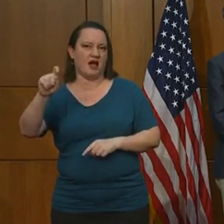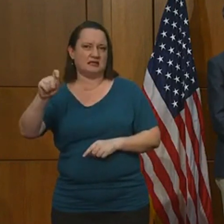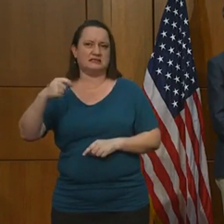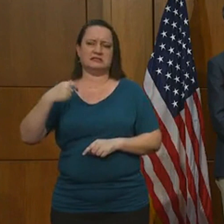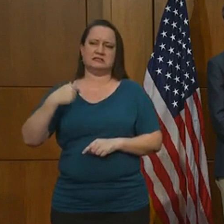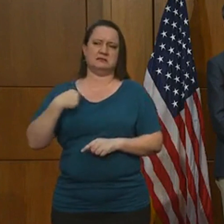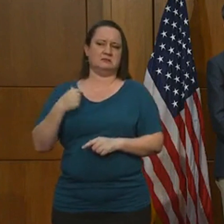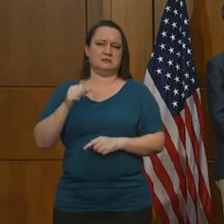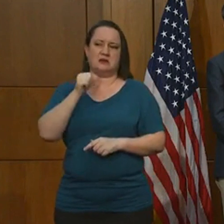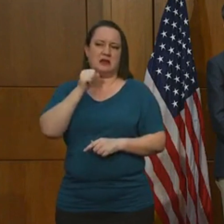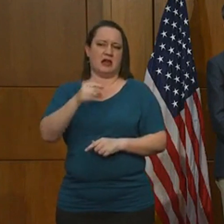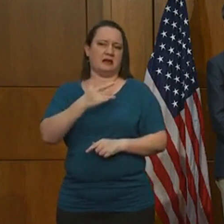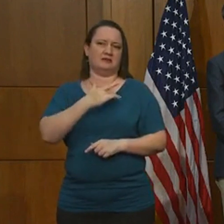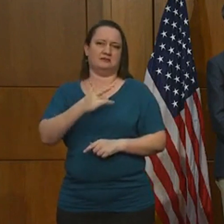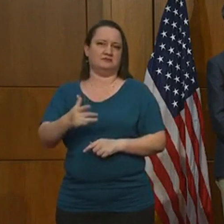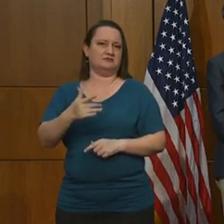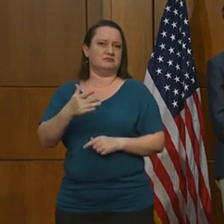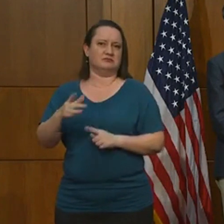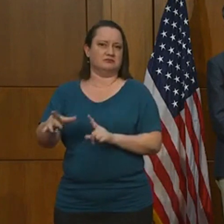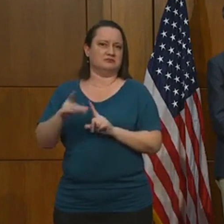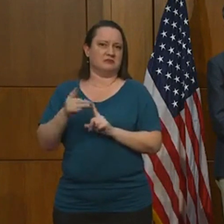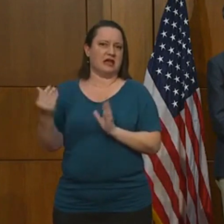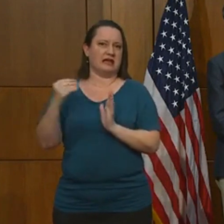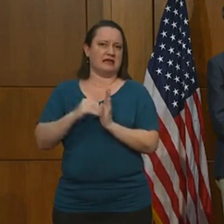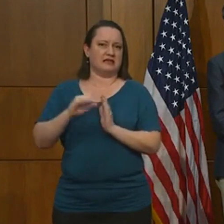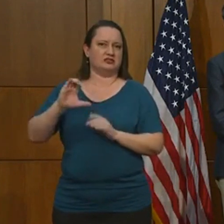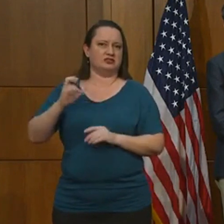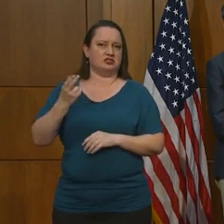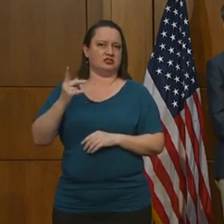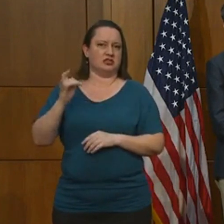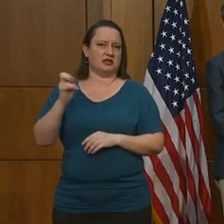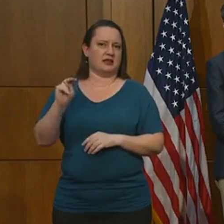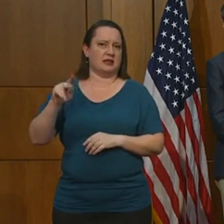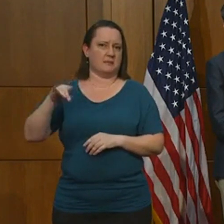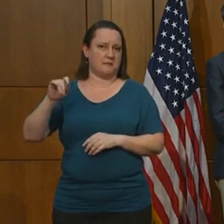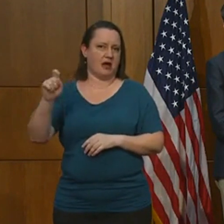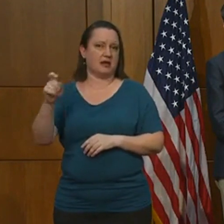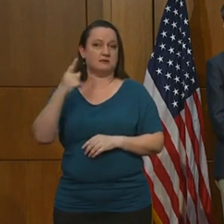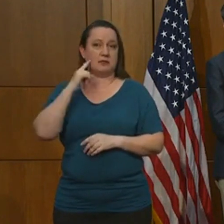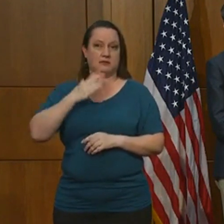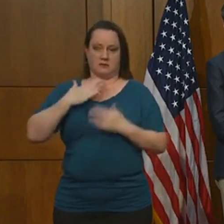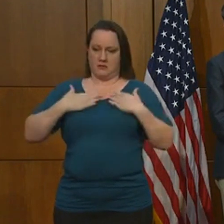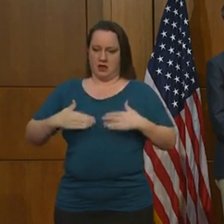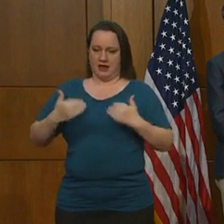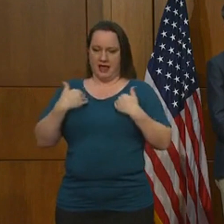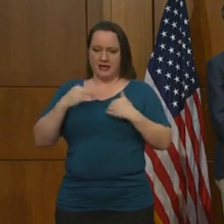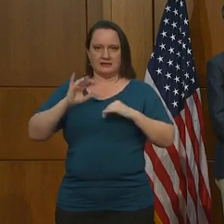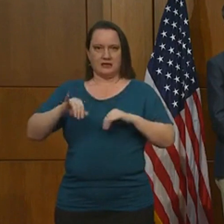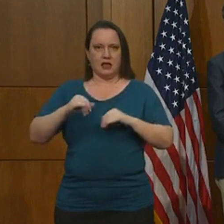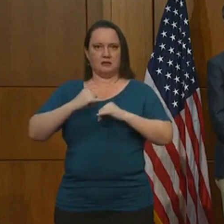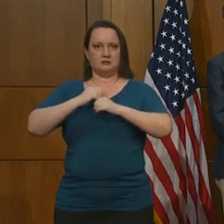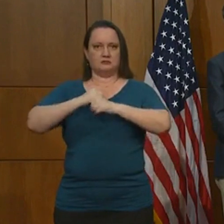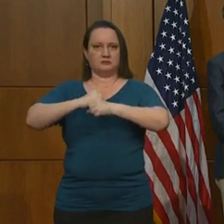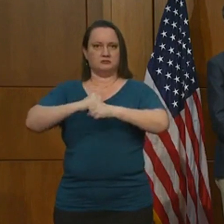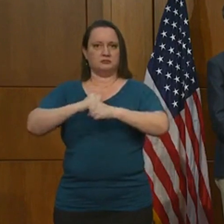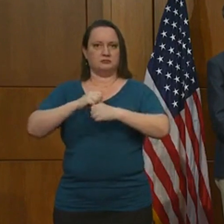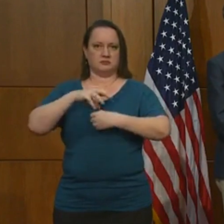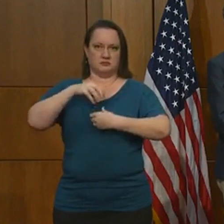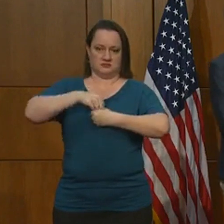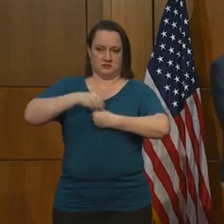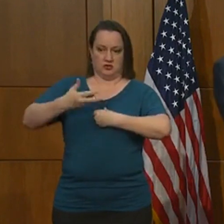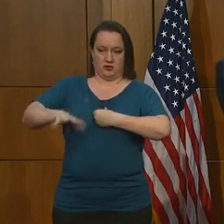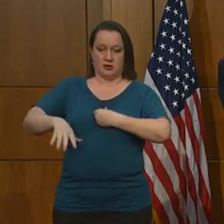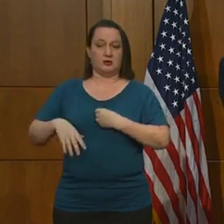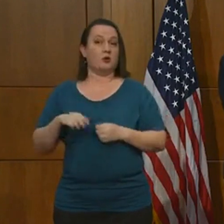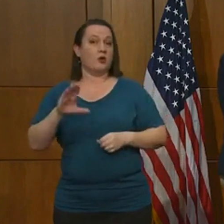chickenpox again because of that antibody. As Dr. Furlano just explained, we don't know if that's the case